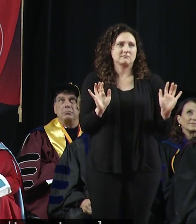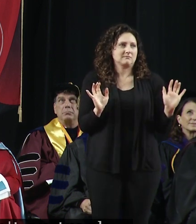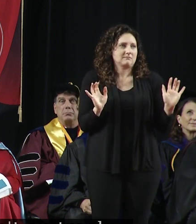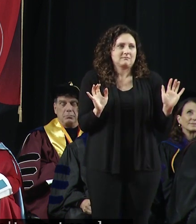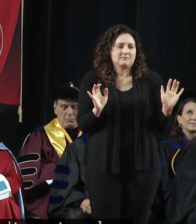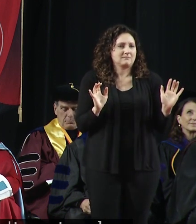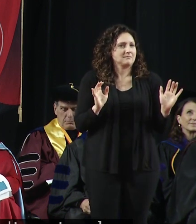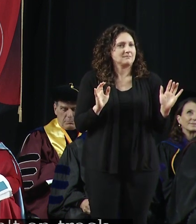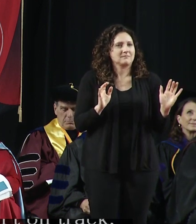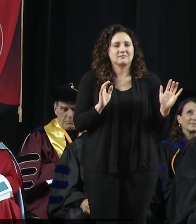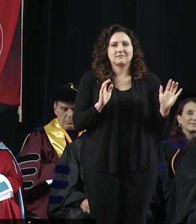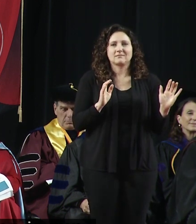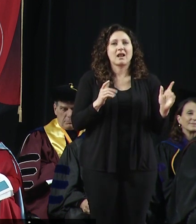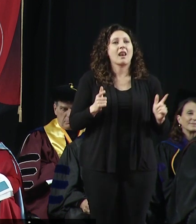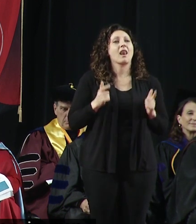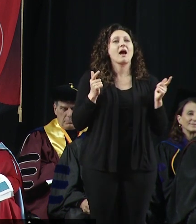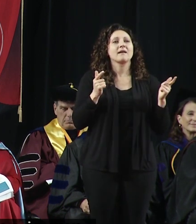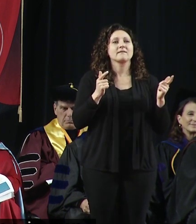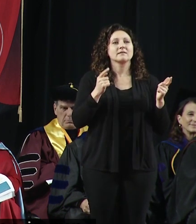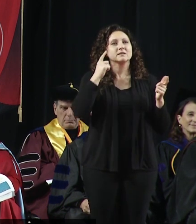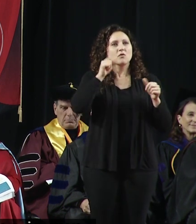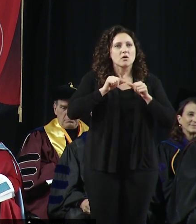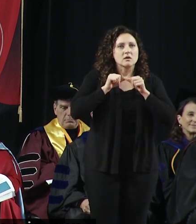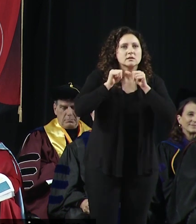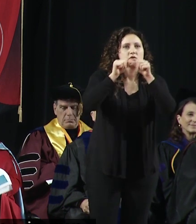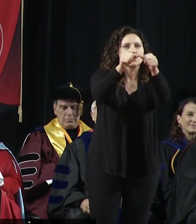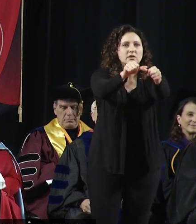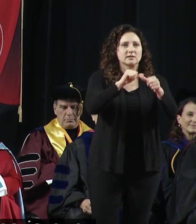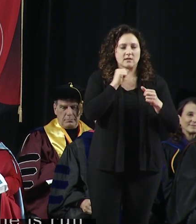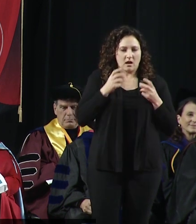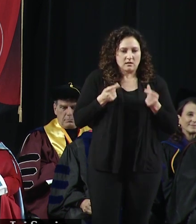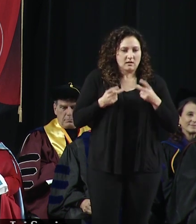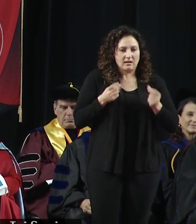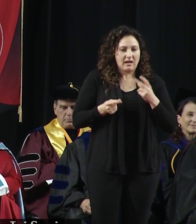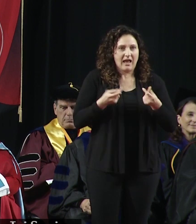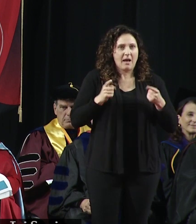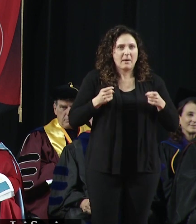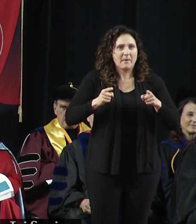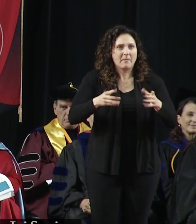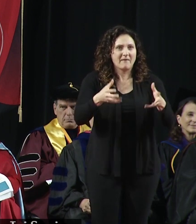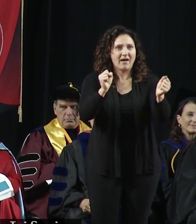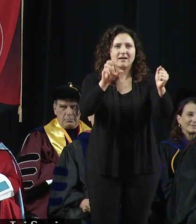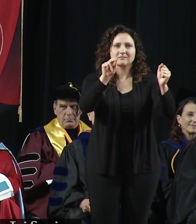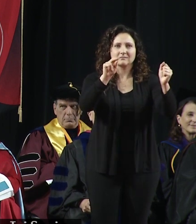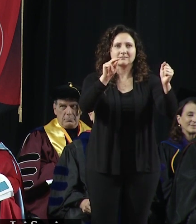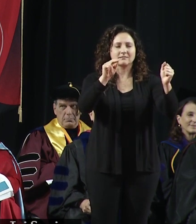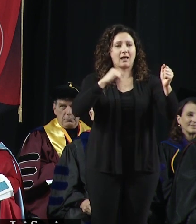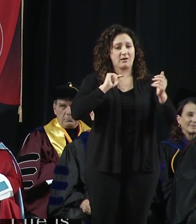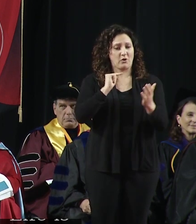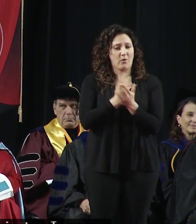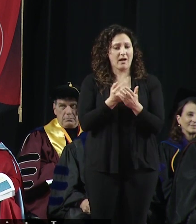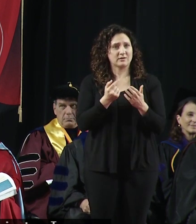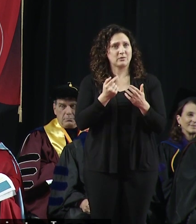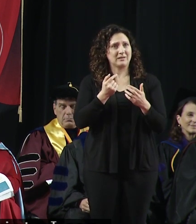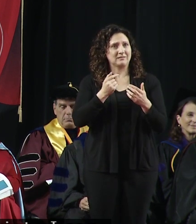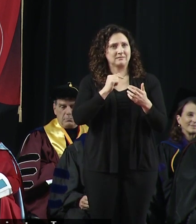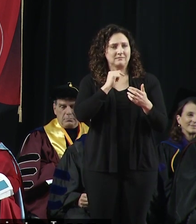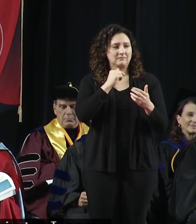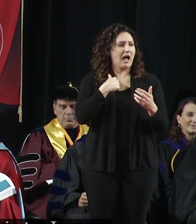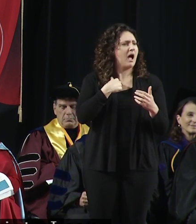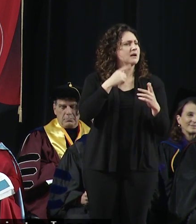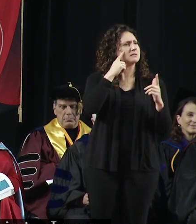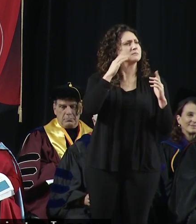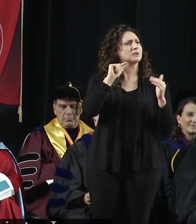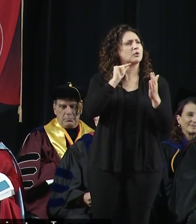is a marathon, not a sprint. I can now honestly say that graduating later than expected was the best thing that could